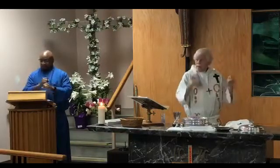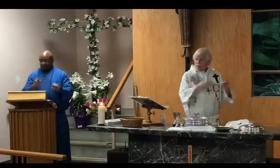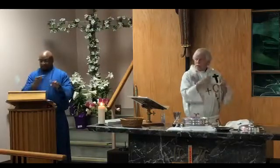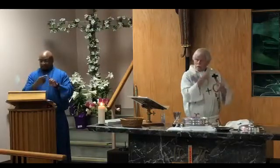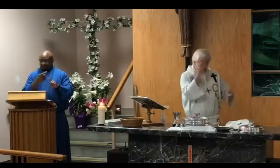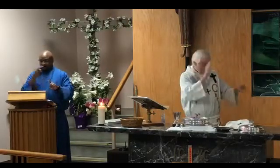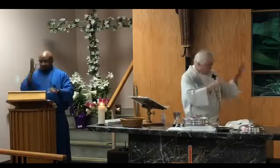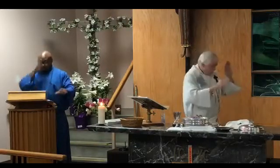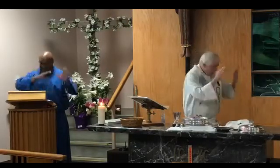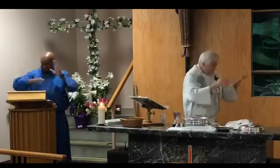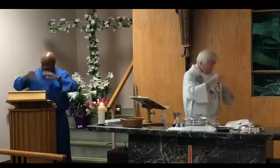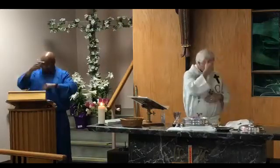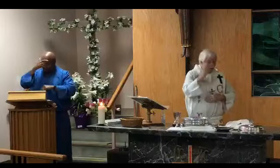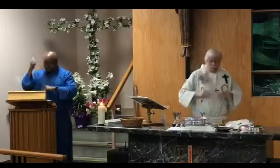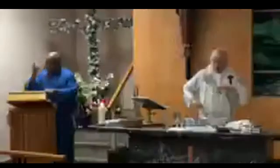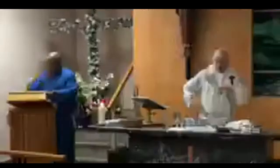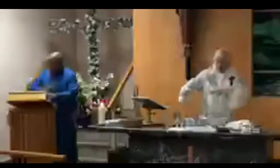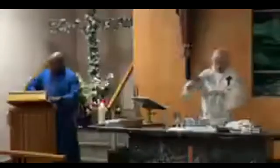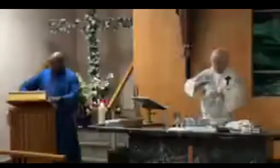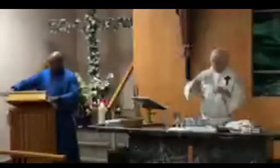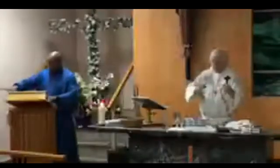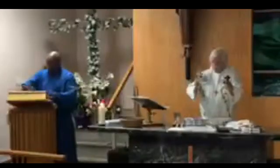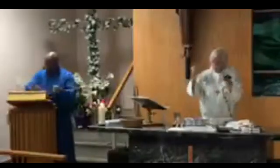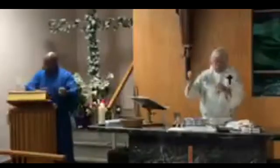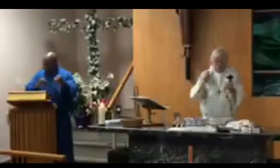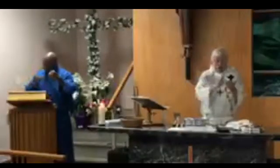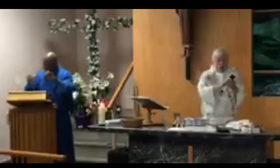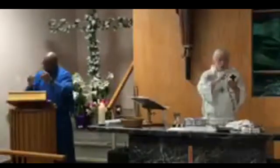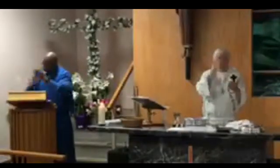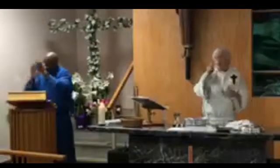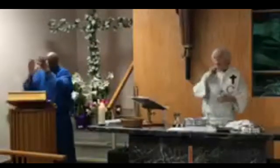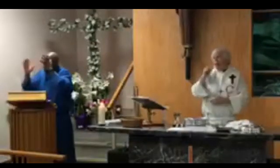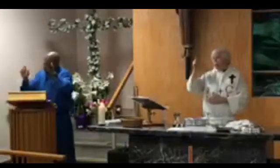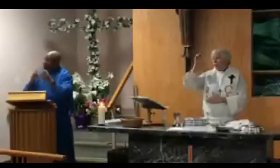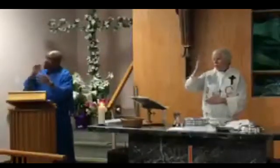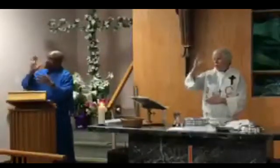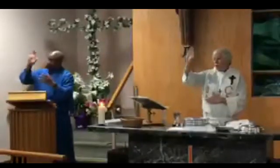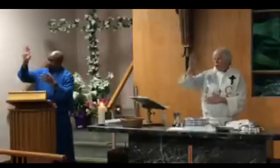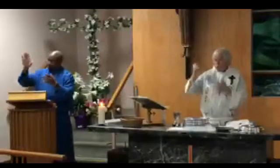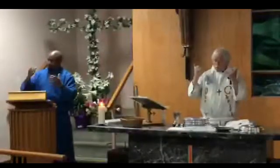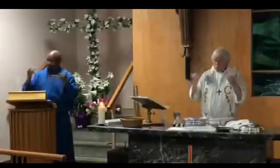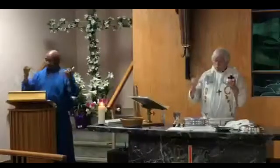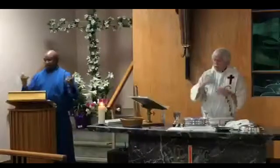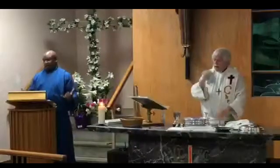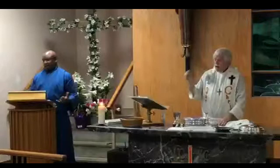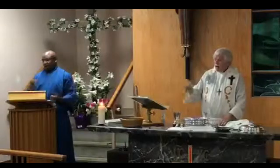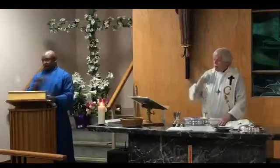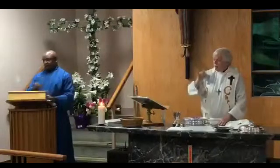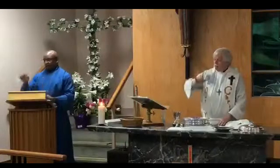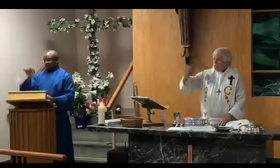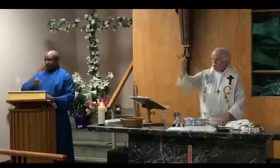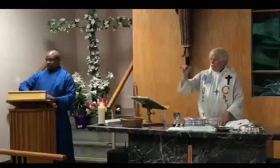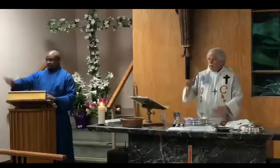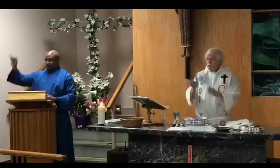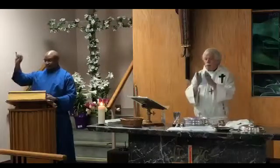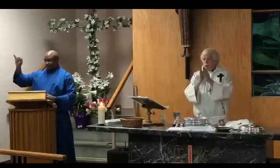but deliver us from evil. Because the kingdom, the power, and the glory are yours, now